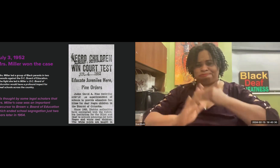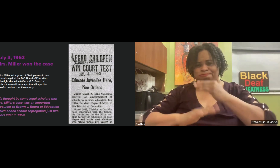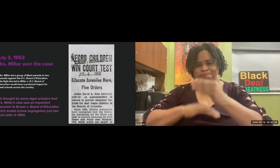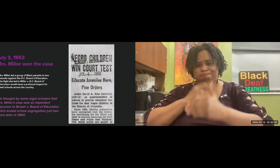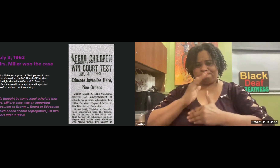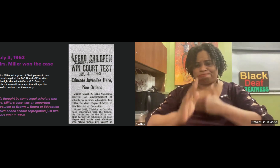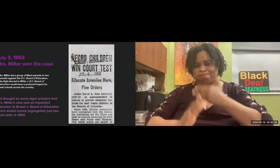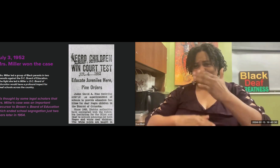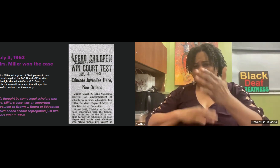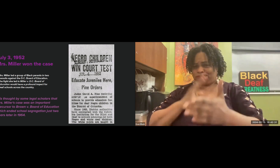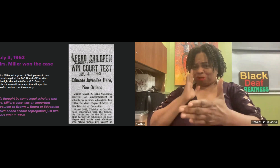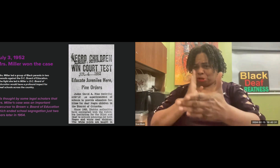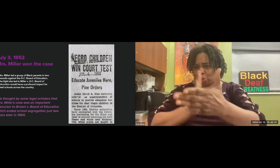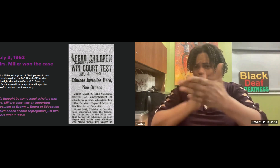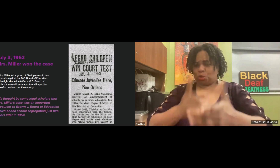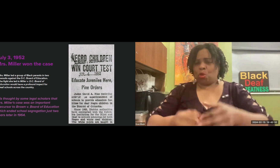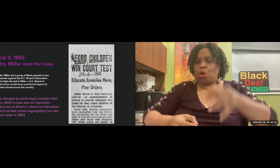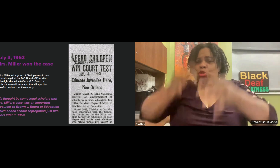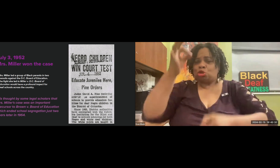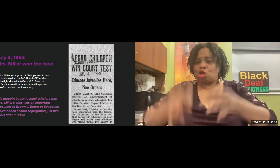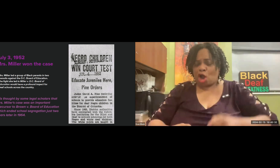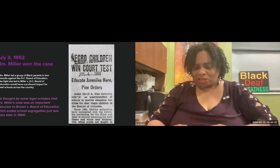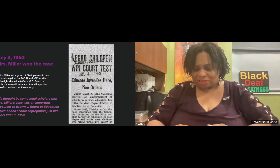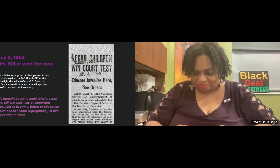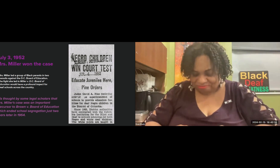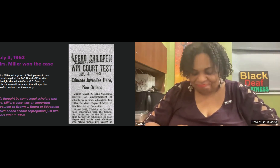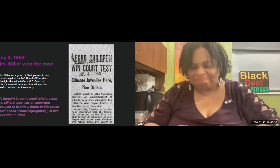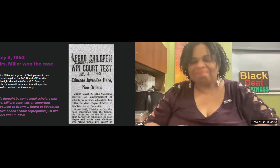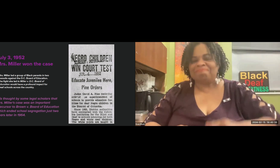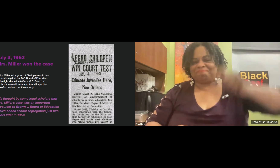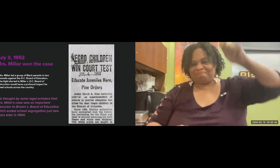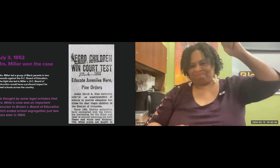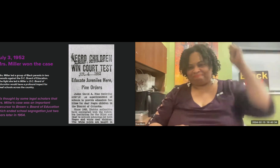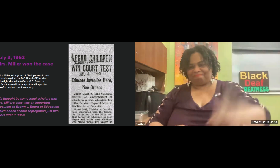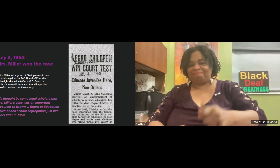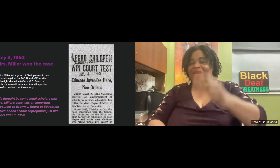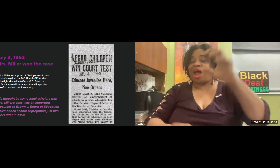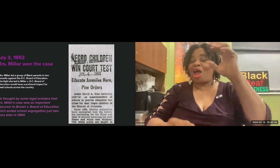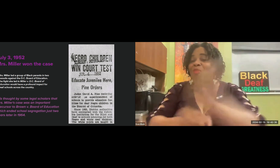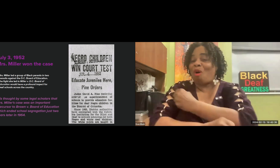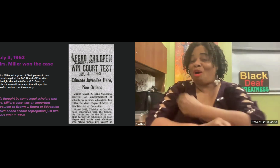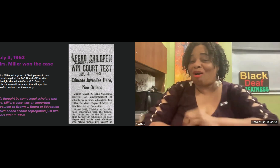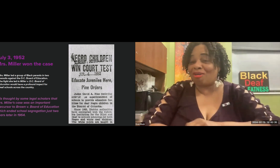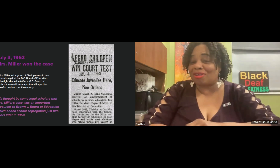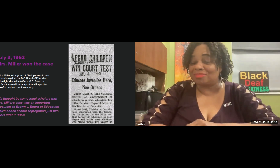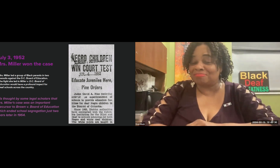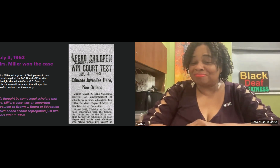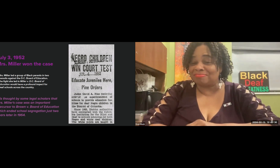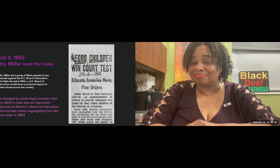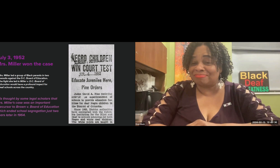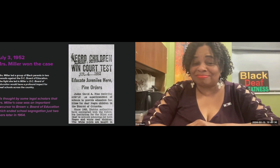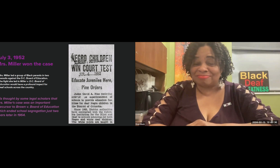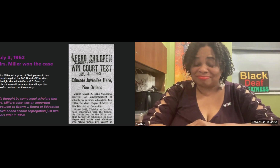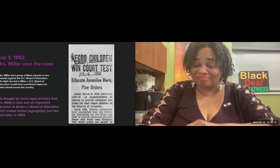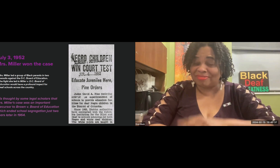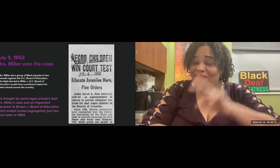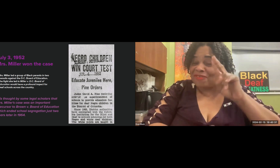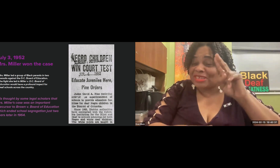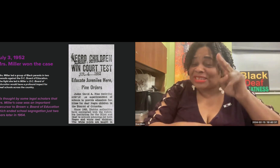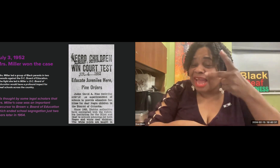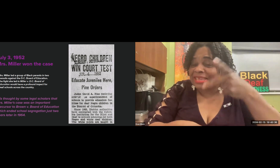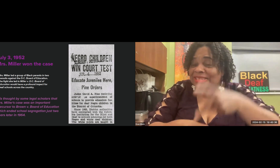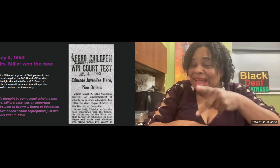deaf children the same way they educated white deaf children. So this lawsuit went through the courts, and the